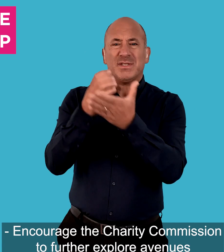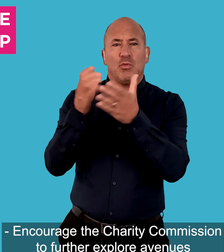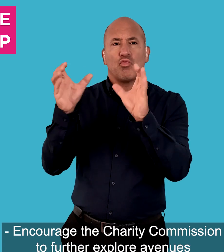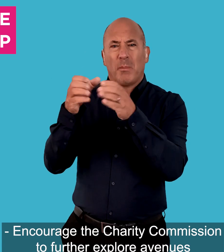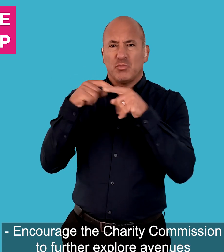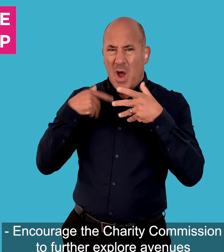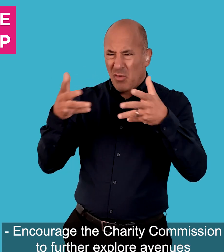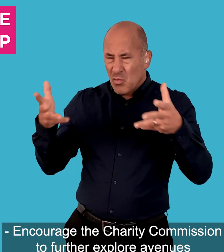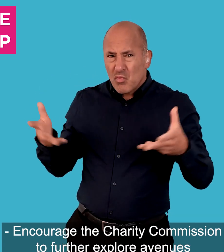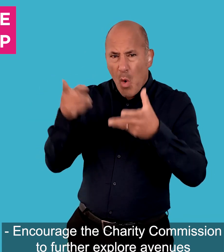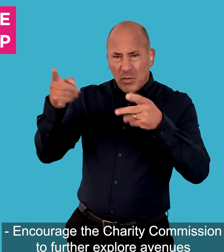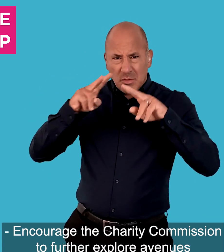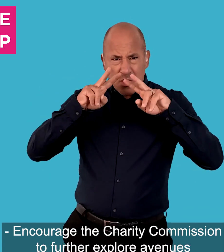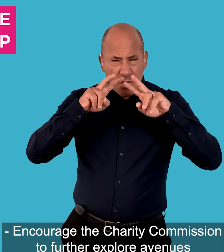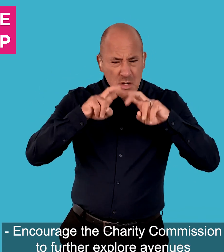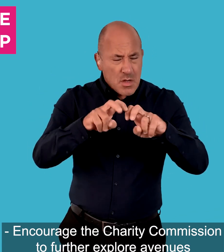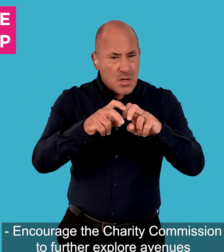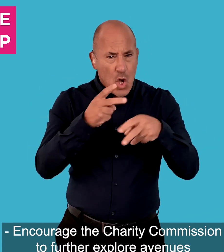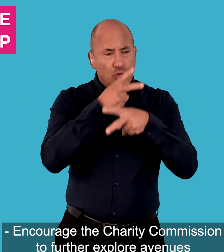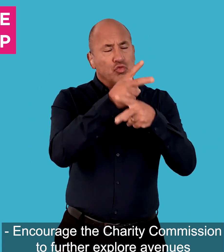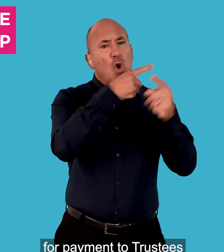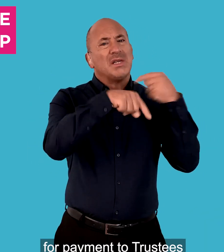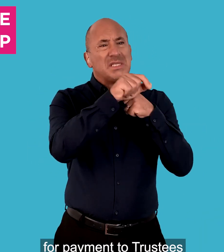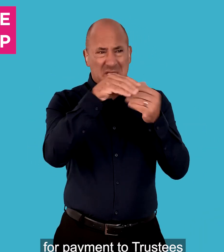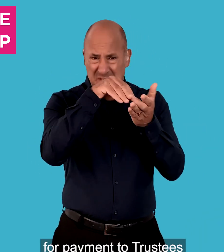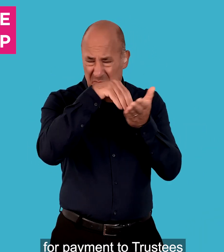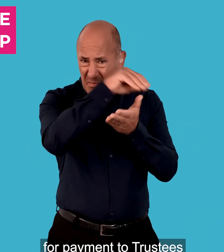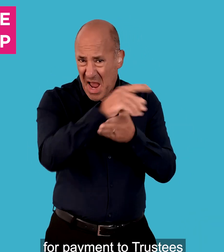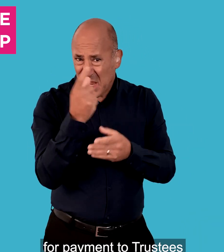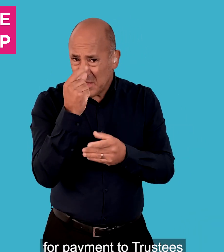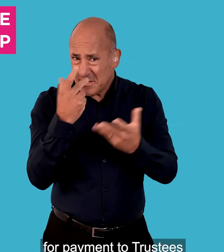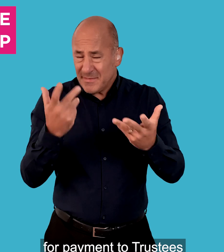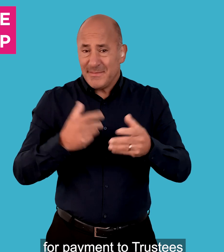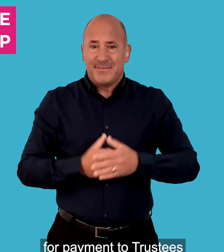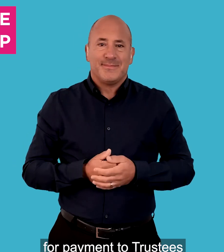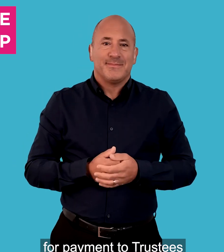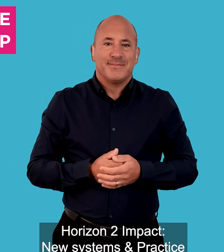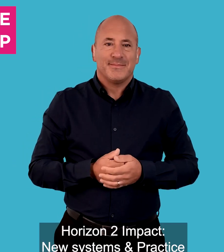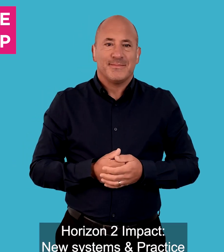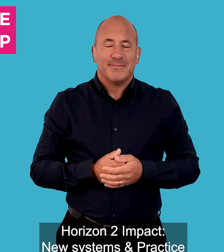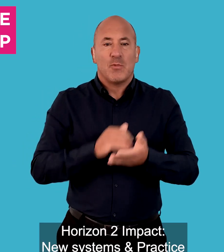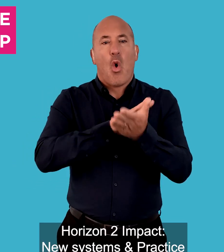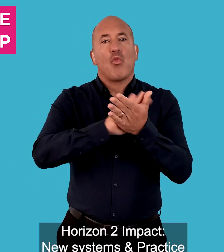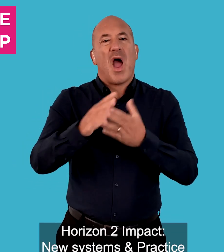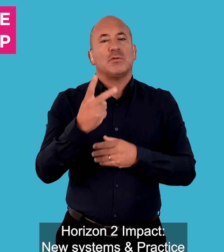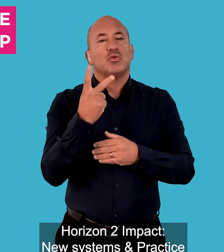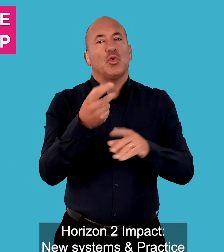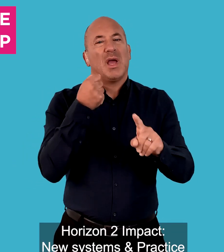Encourage the Charity Commission to further explore avenues for payment to trustees. Horizon